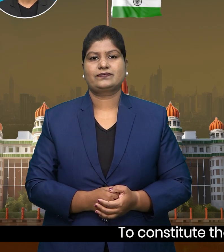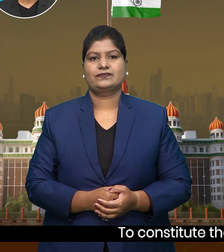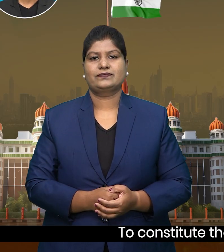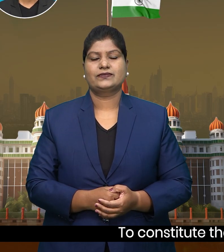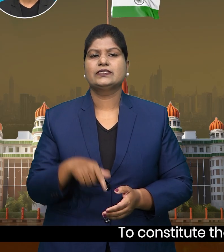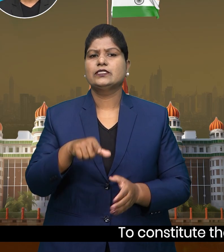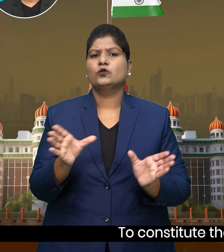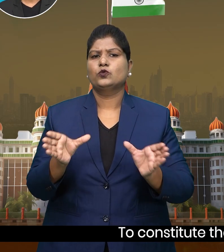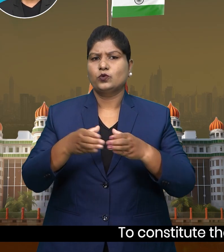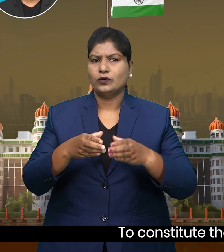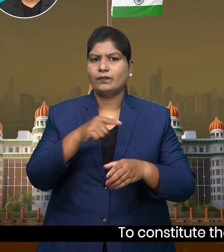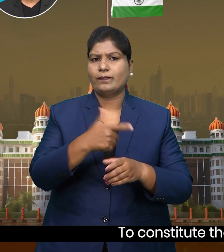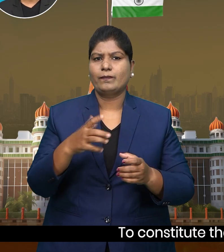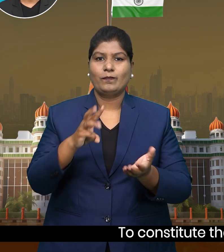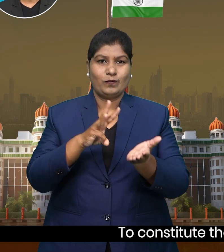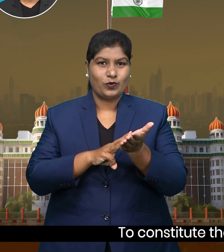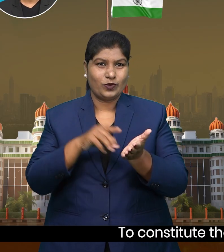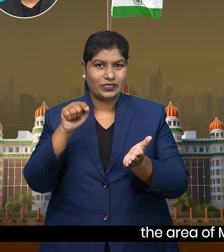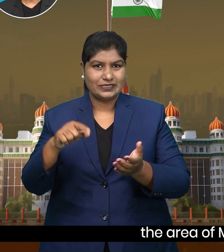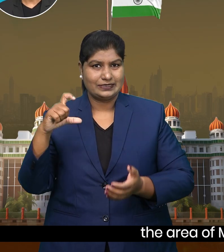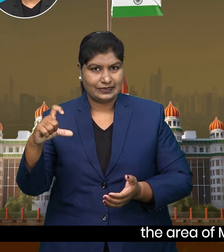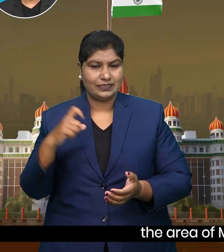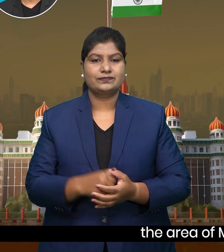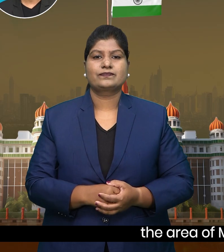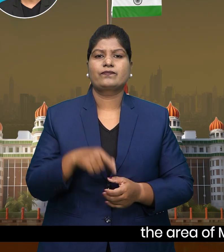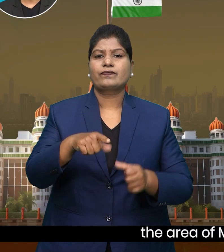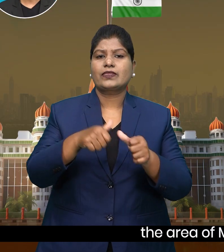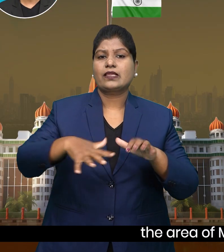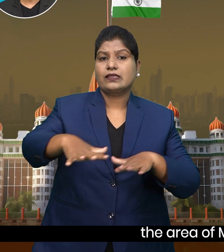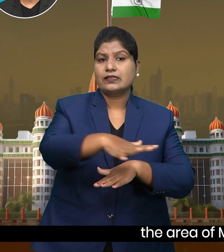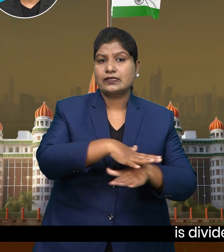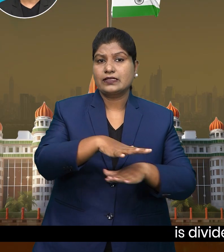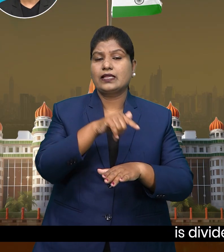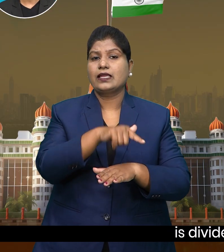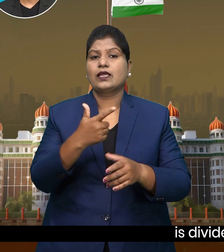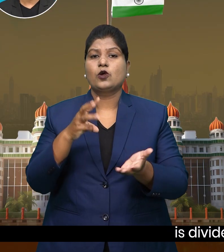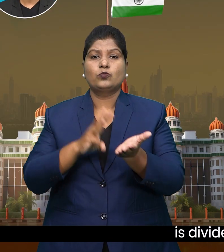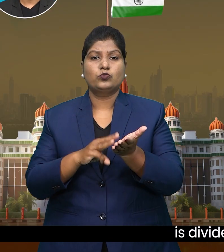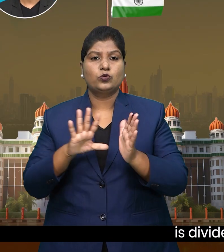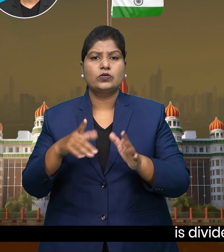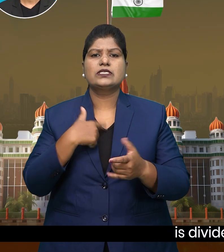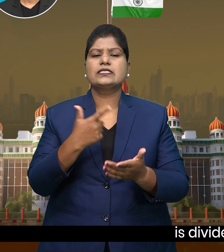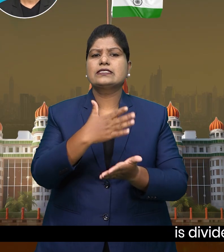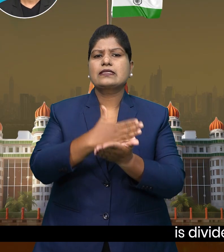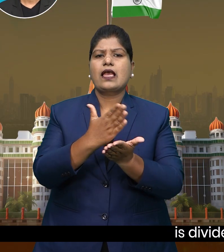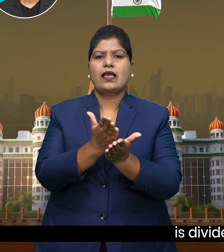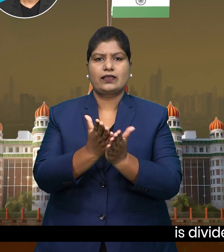To constitute the municipal corporation, the area of municipal corporation is divided into divisions.